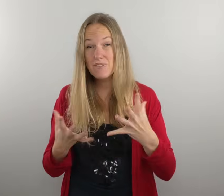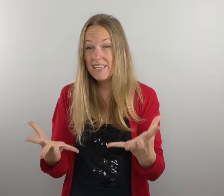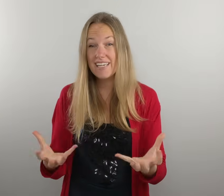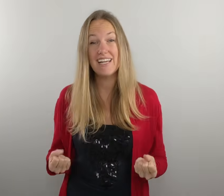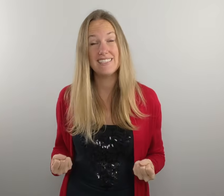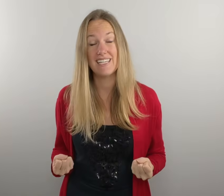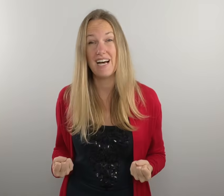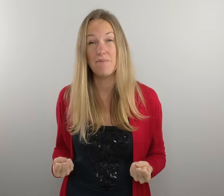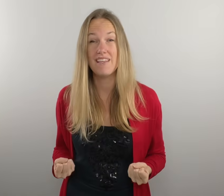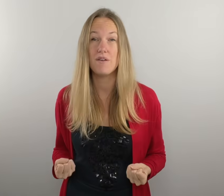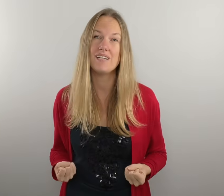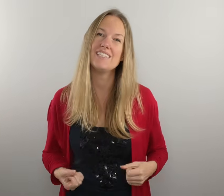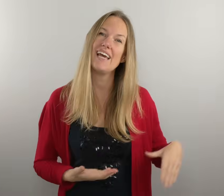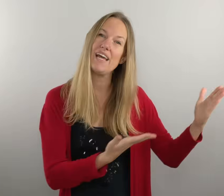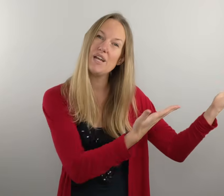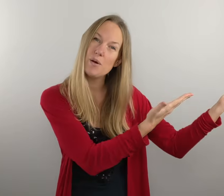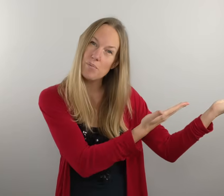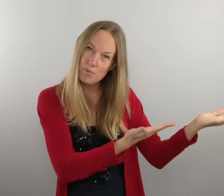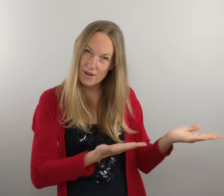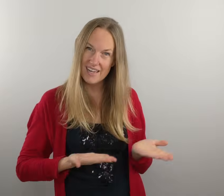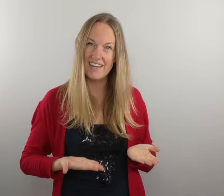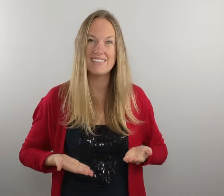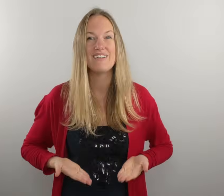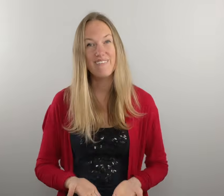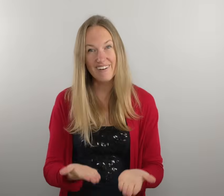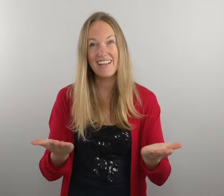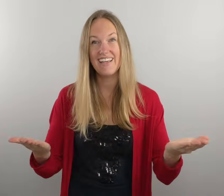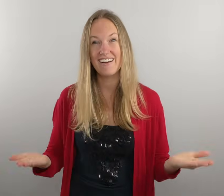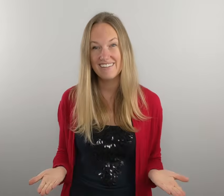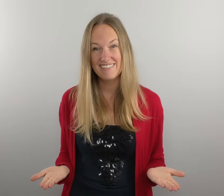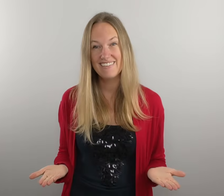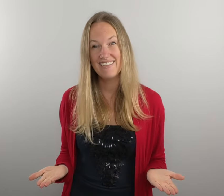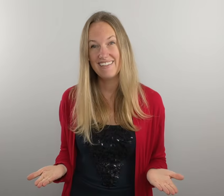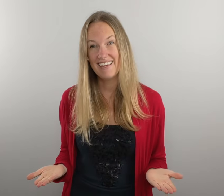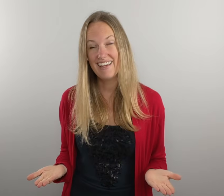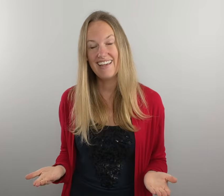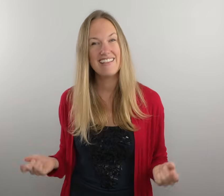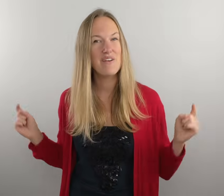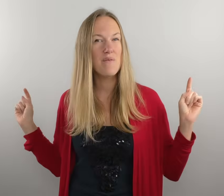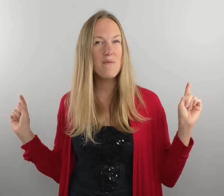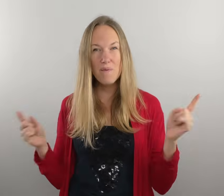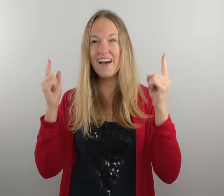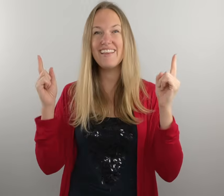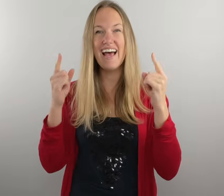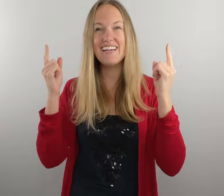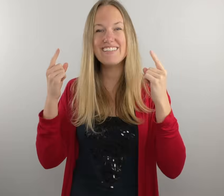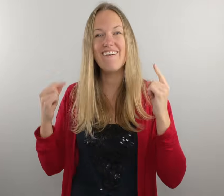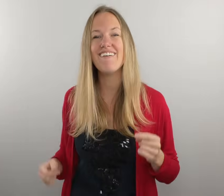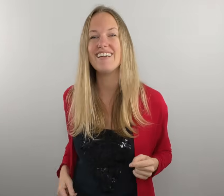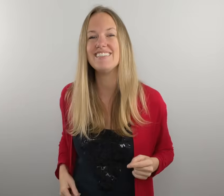we get some. And then once again, bring it right here. Okay, and then one last chorus.